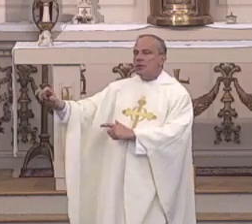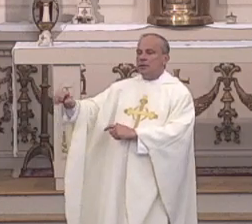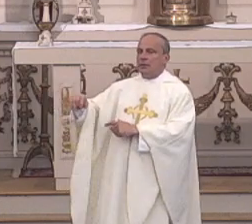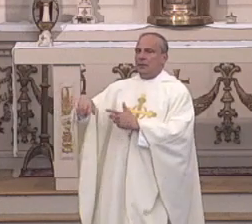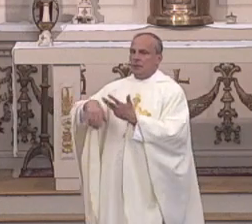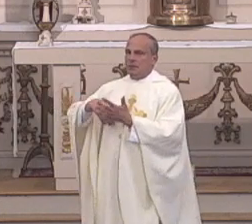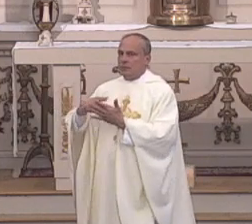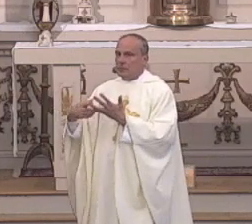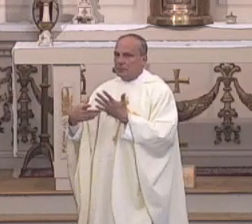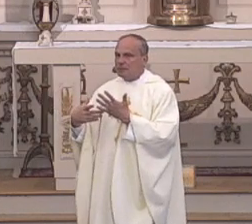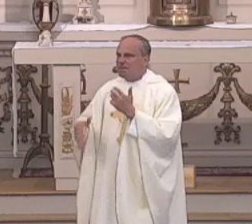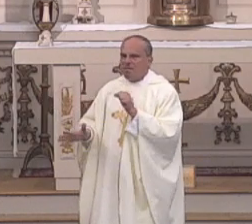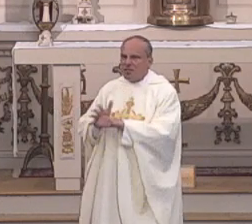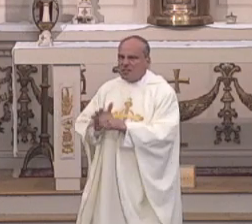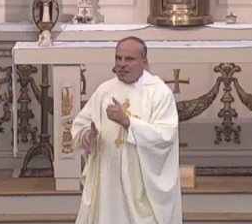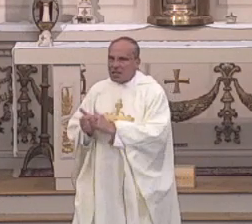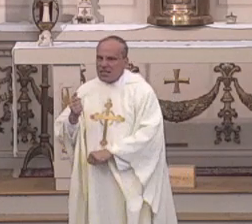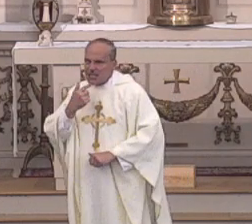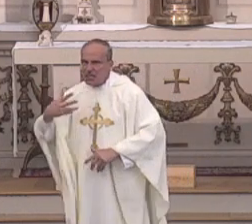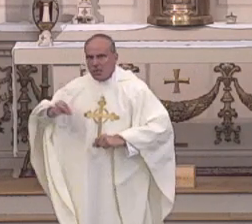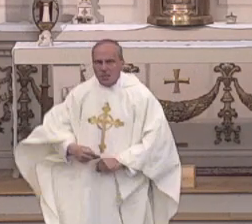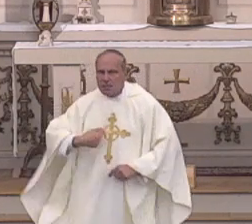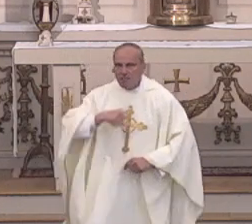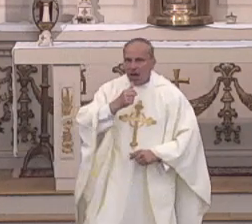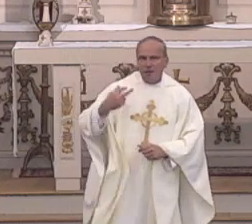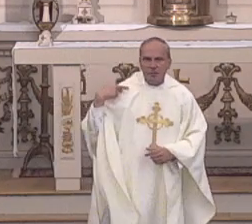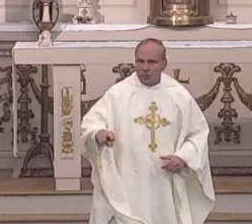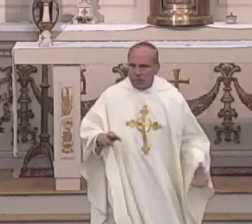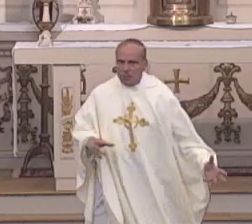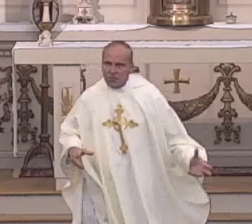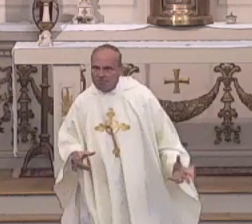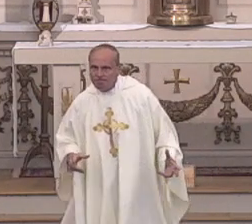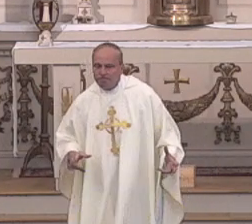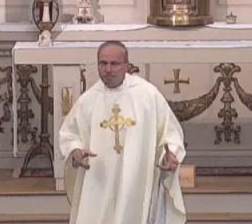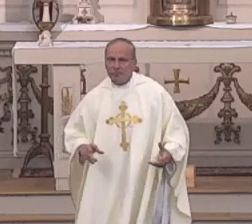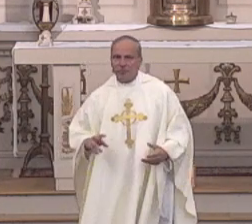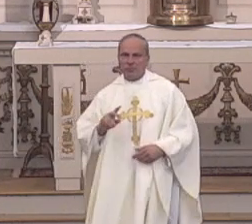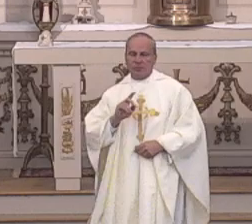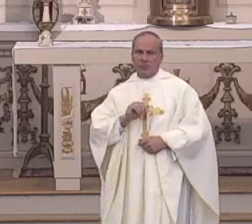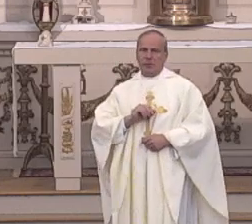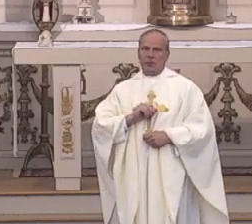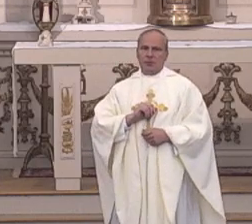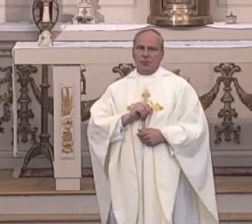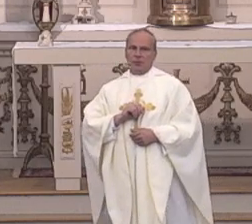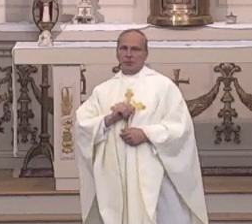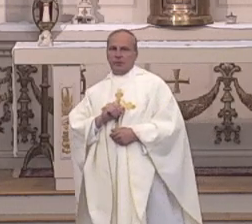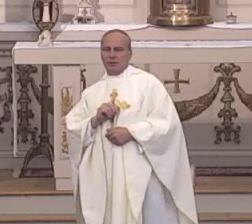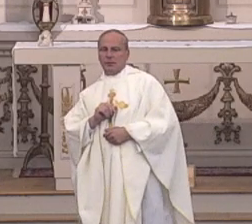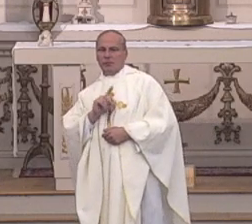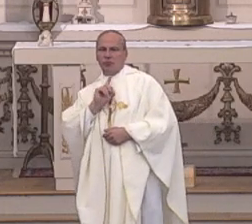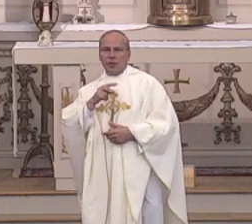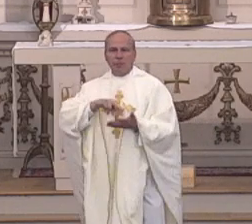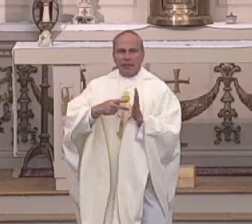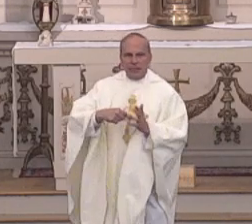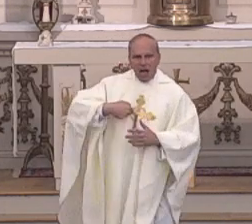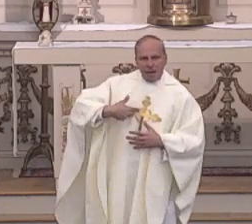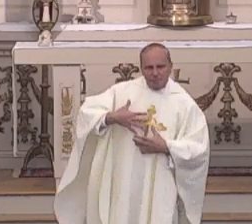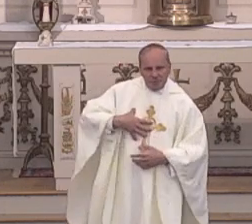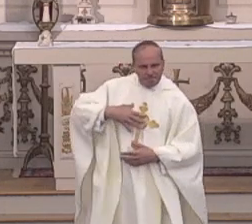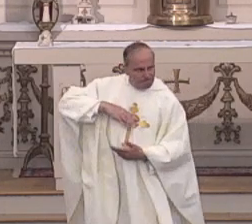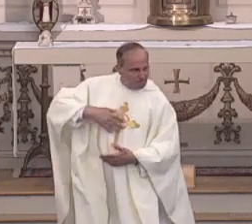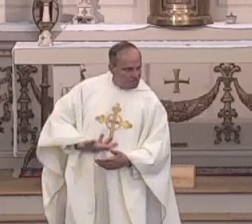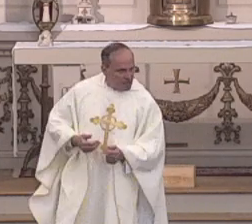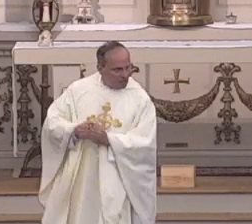You know, they're in a bad mood, and they're feeling kind of mean about it, and they're just saying out of anger, I'm not religious.